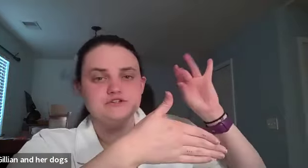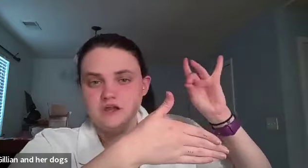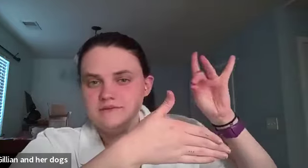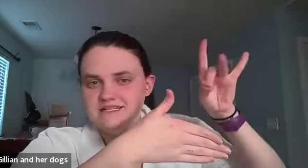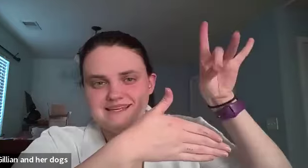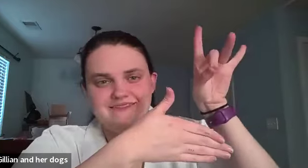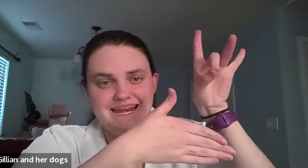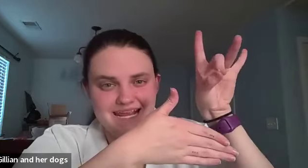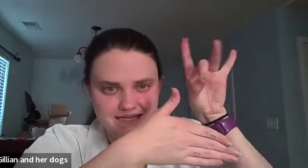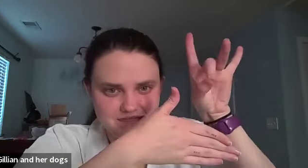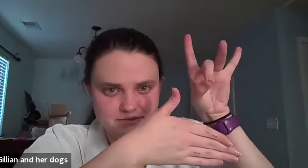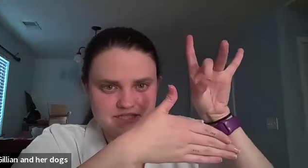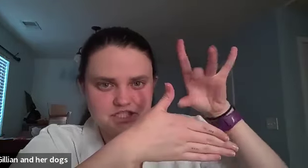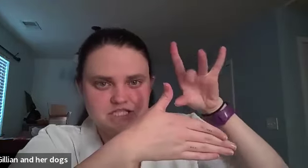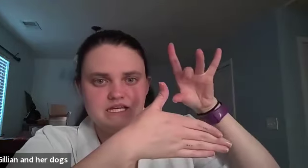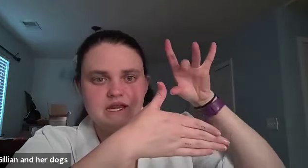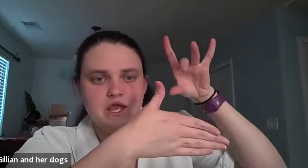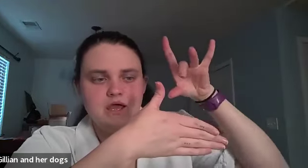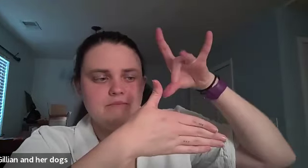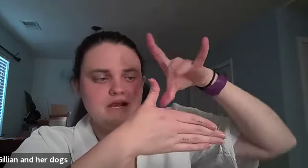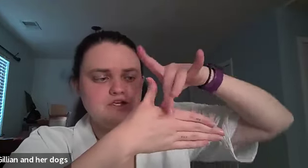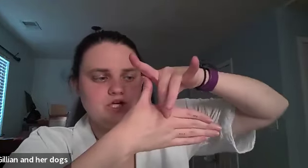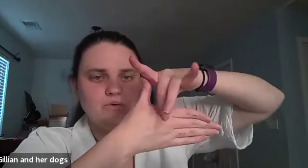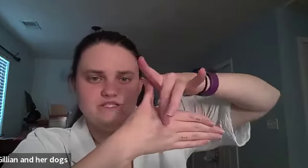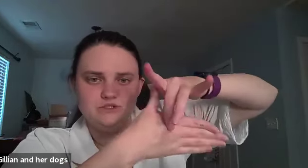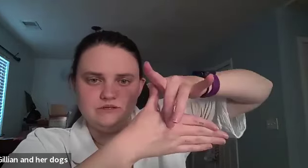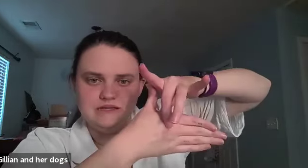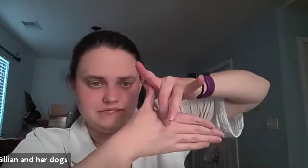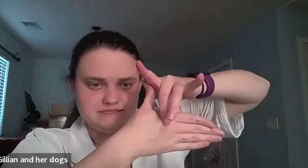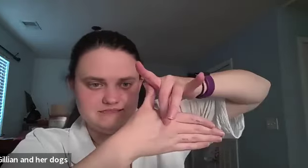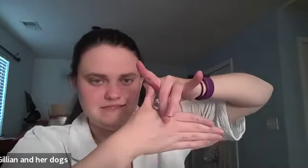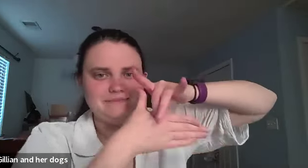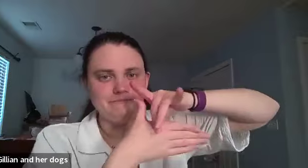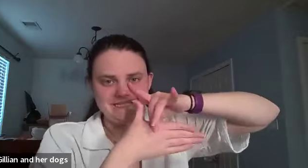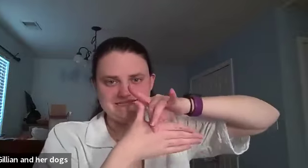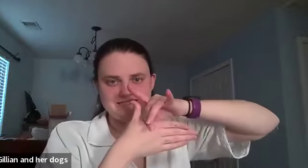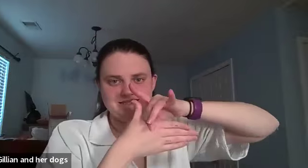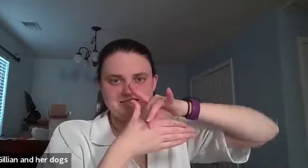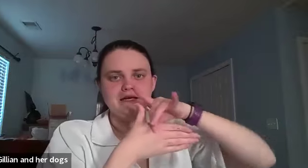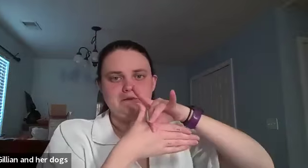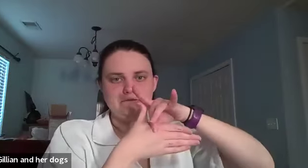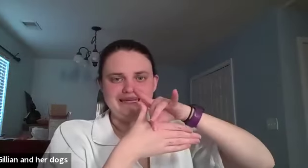Your dominant's like in that 8 position again, but now you're going to clip it. Meat,